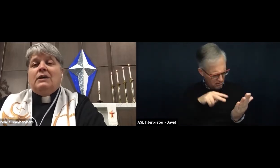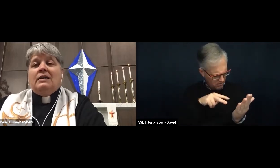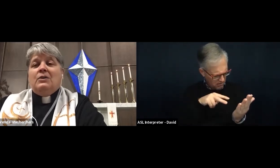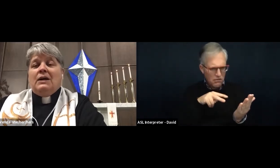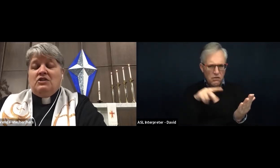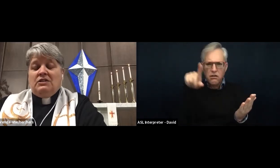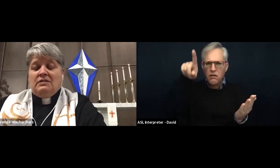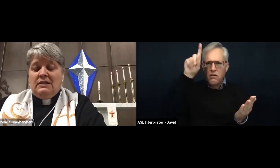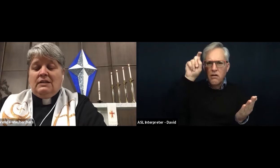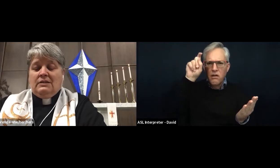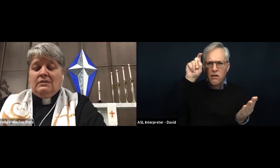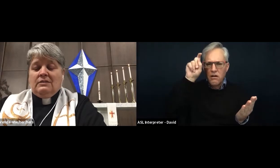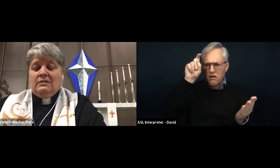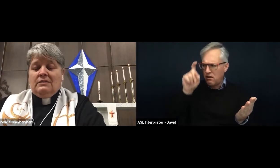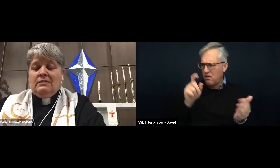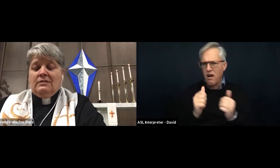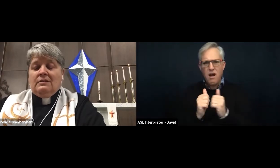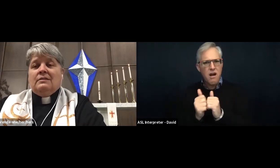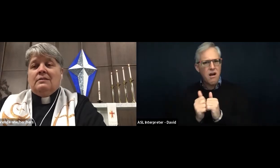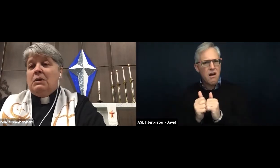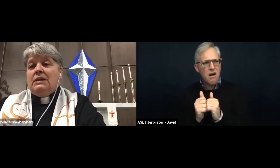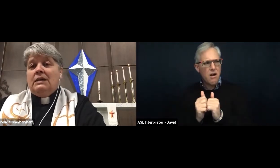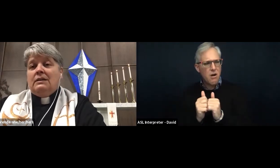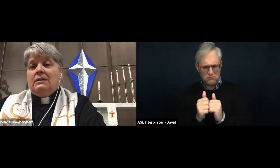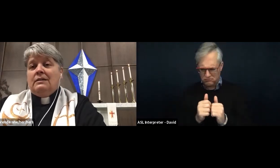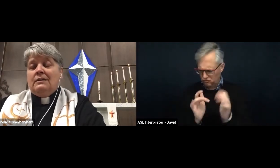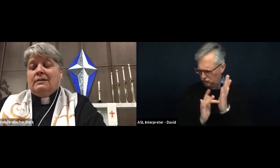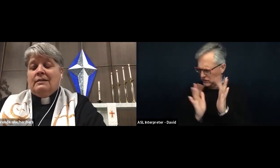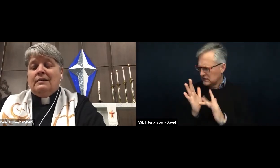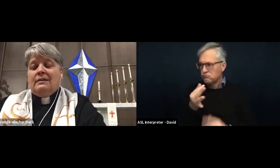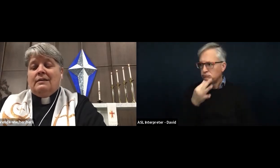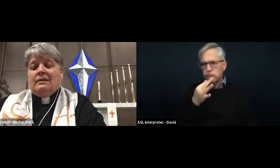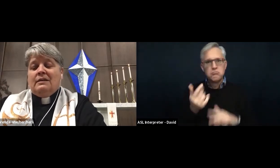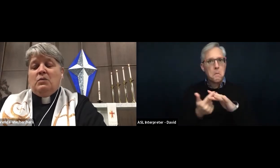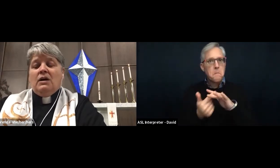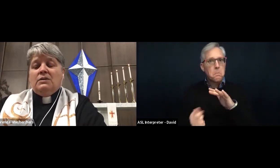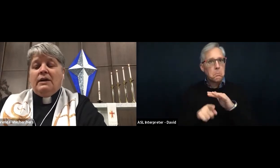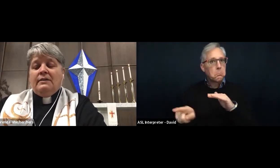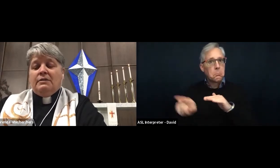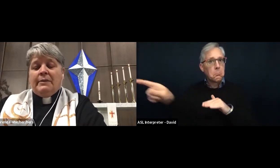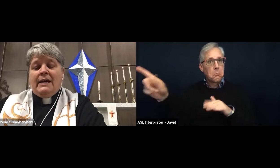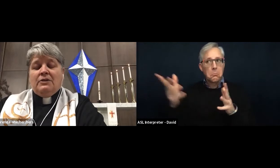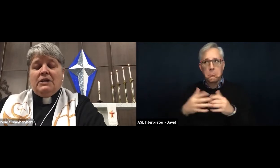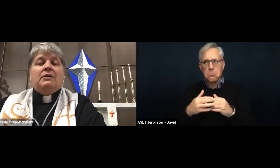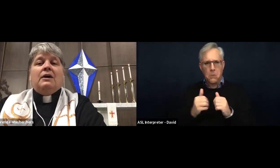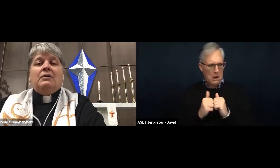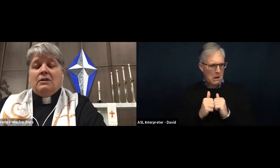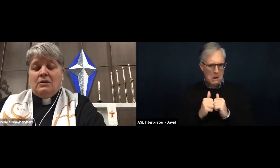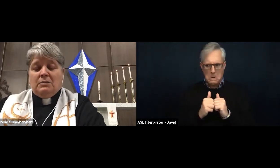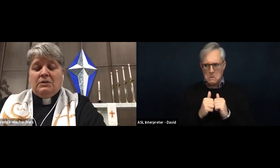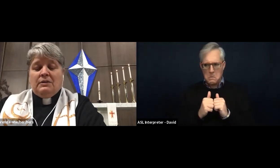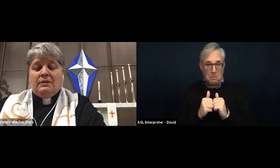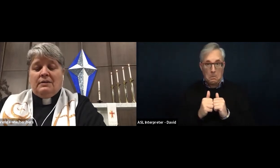I do not know how Jesus did this, but he did. He walked away from an angry